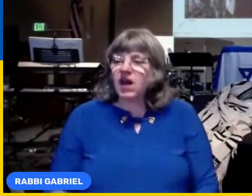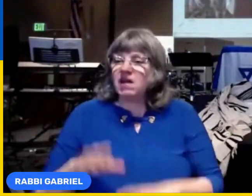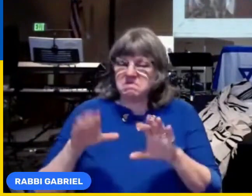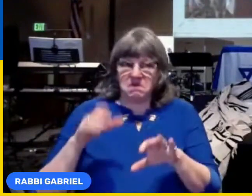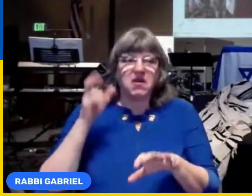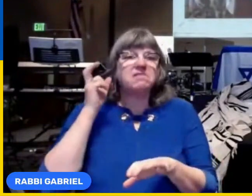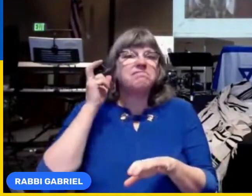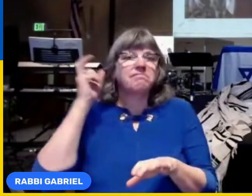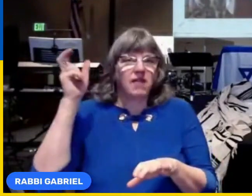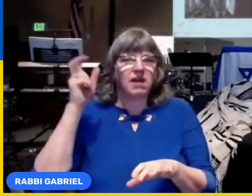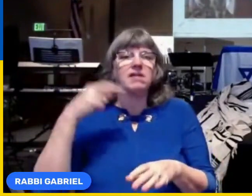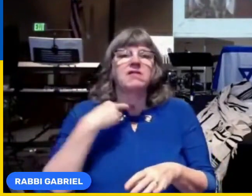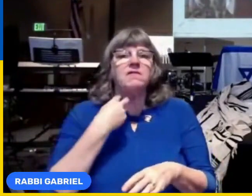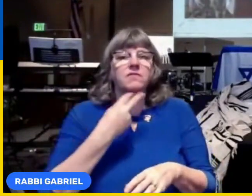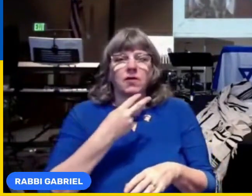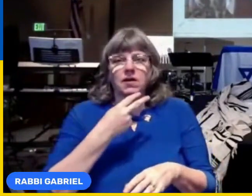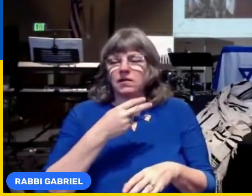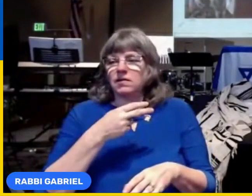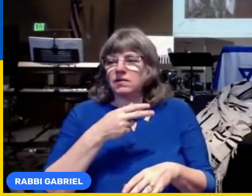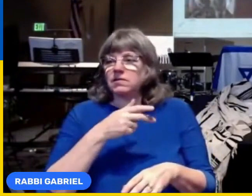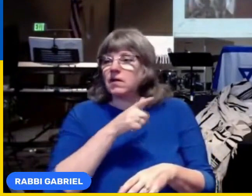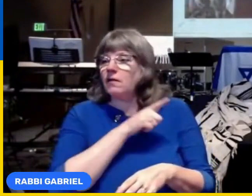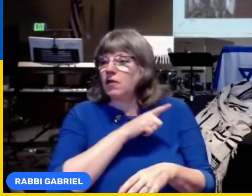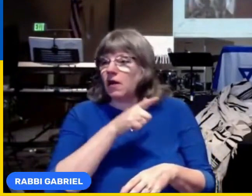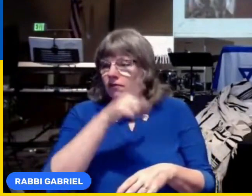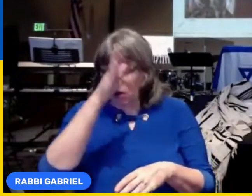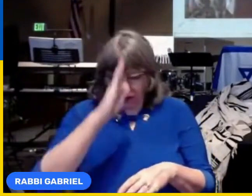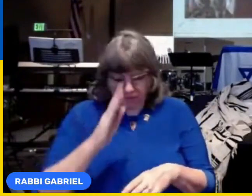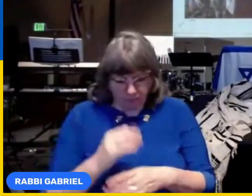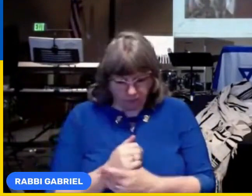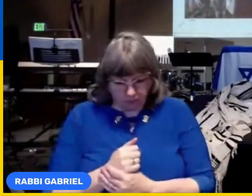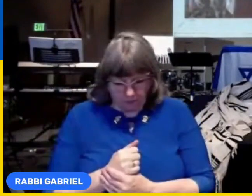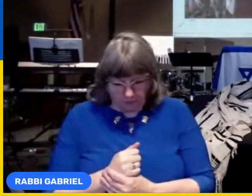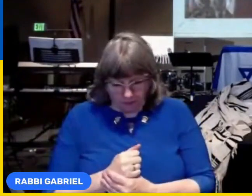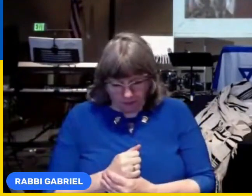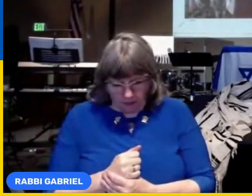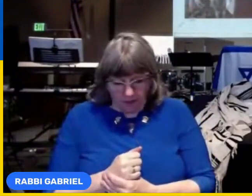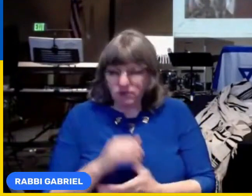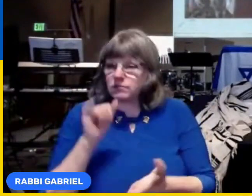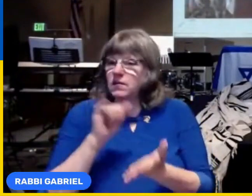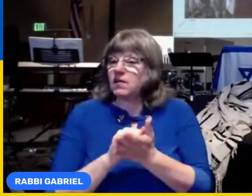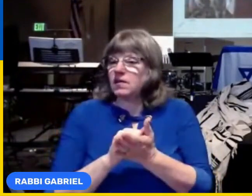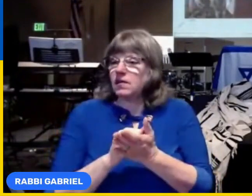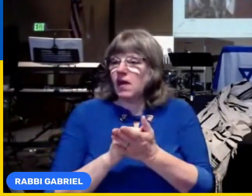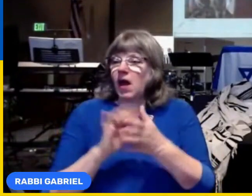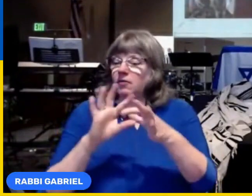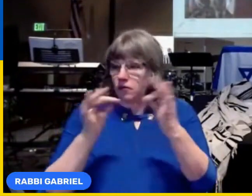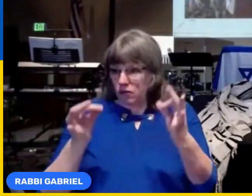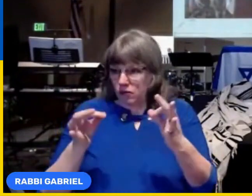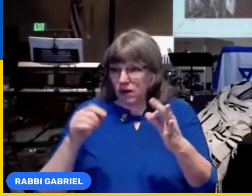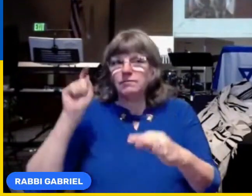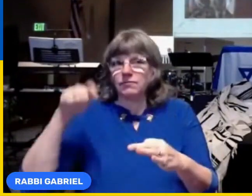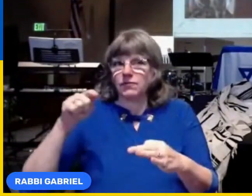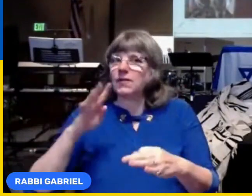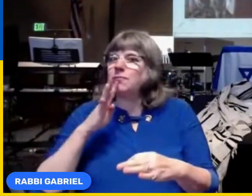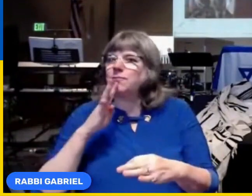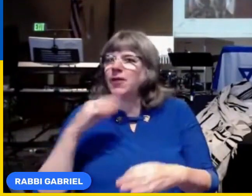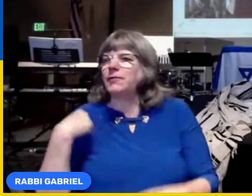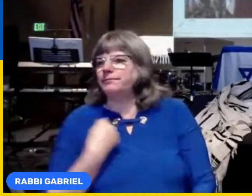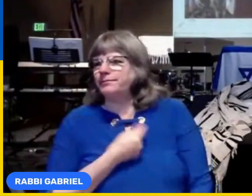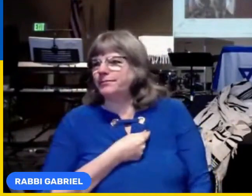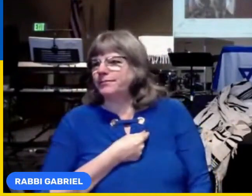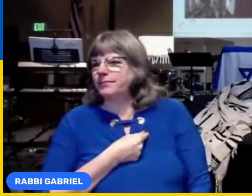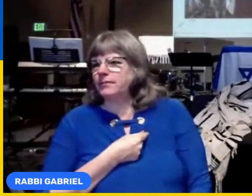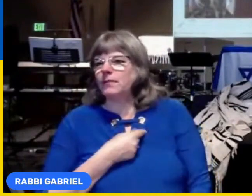in whatever desert that we go through. And that story of Moses should speak to us. We